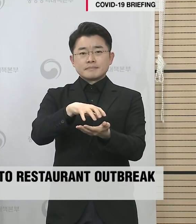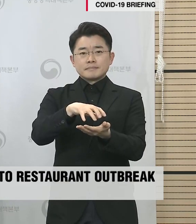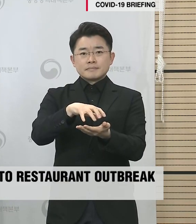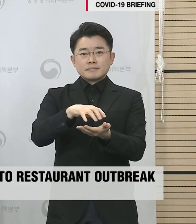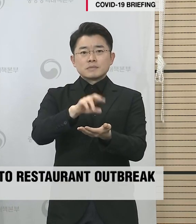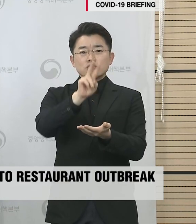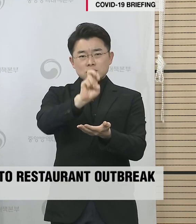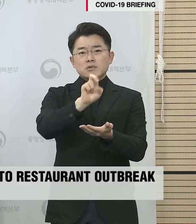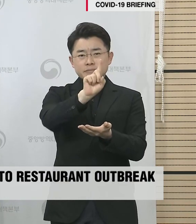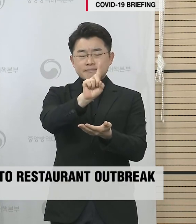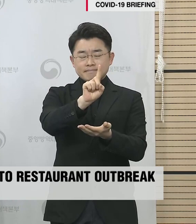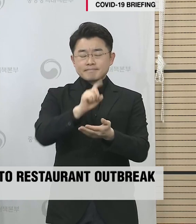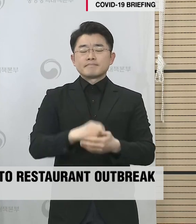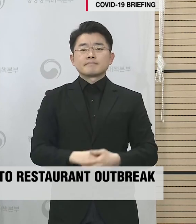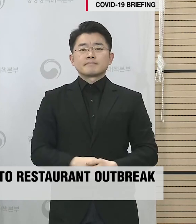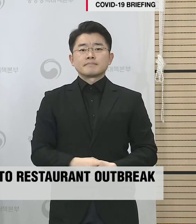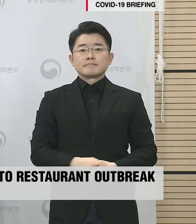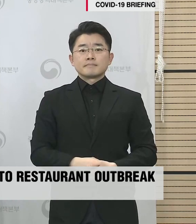have